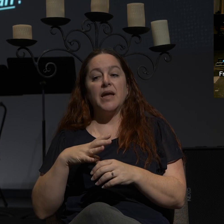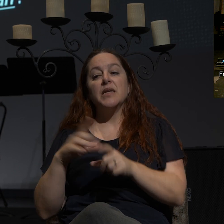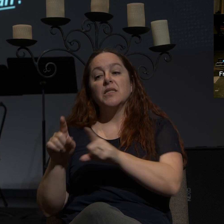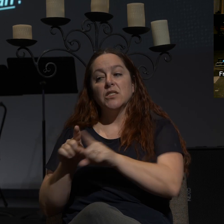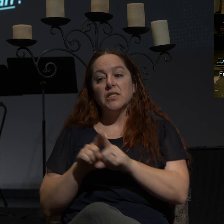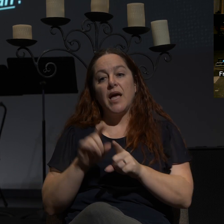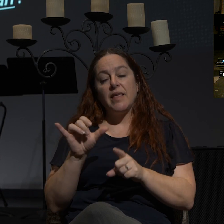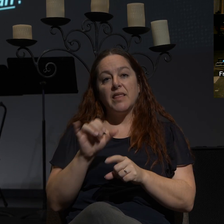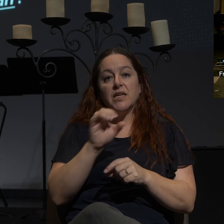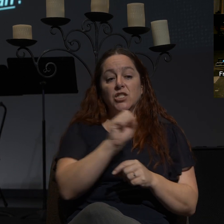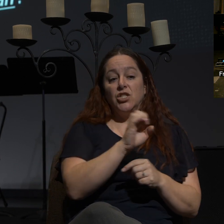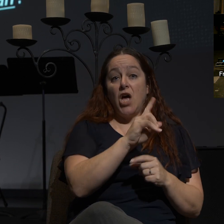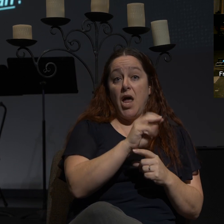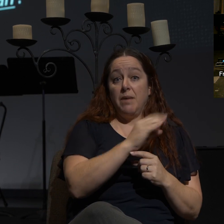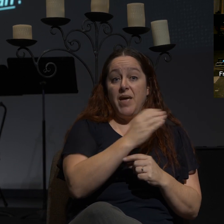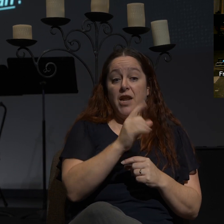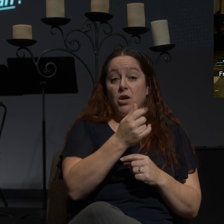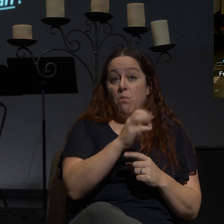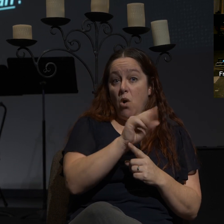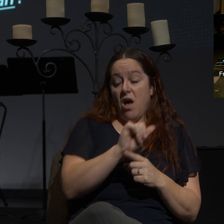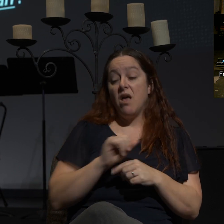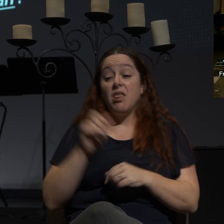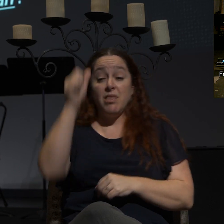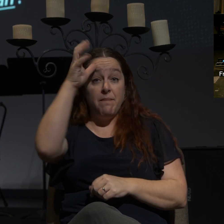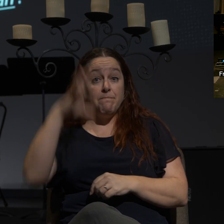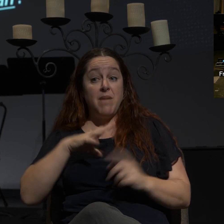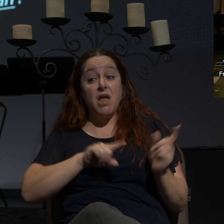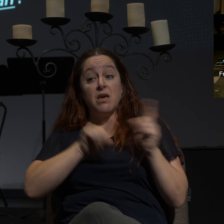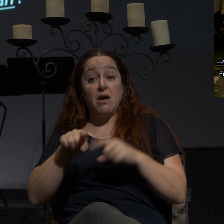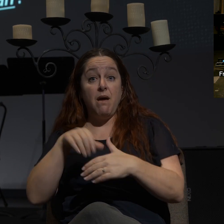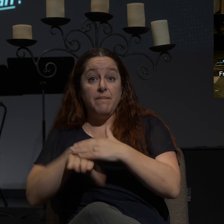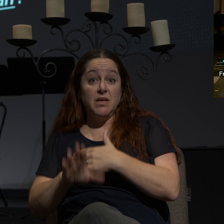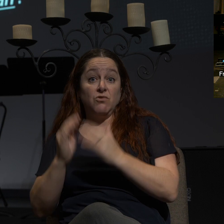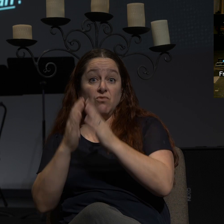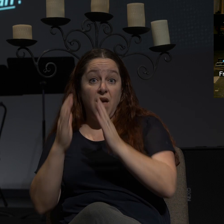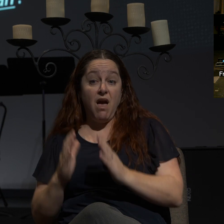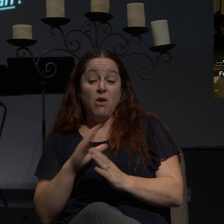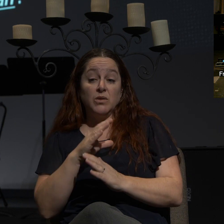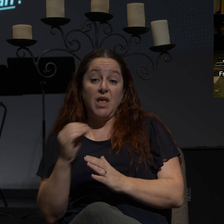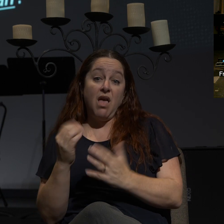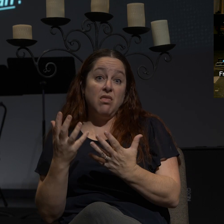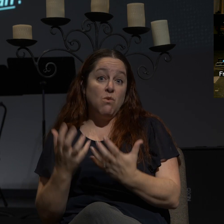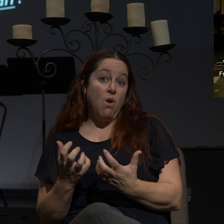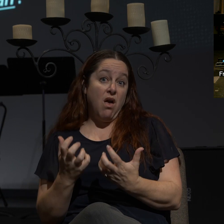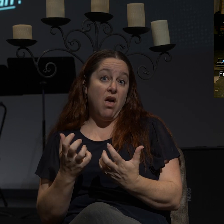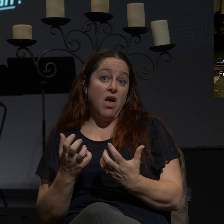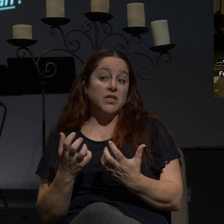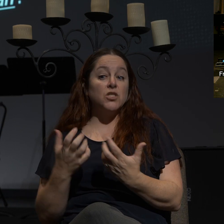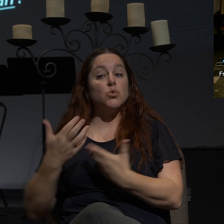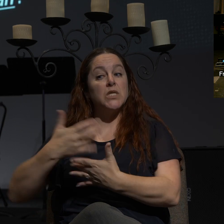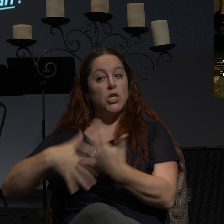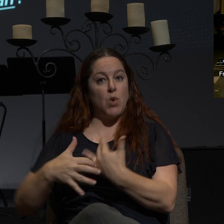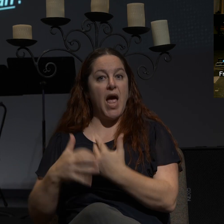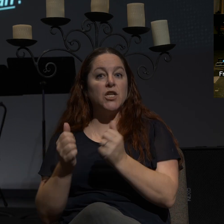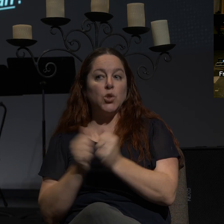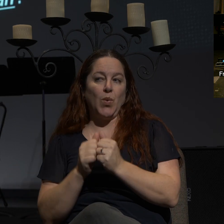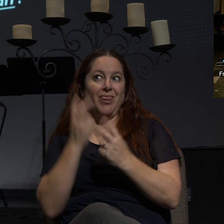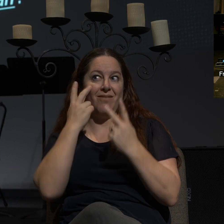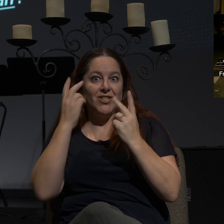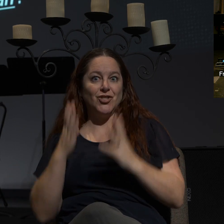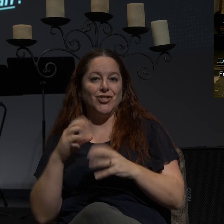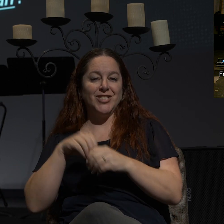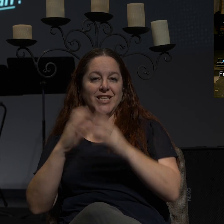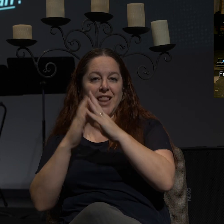like the Sodom and Gomorrah story, men from Gibeah come to the house, and they want to interact with the visitors